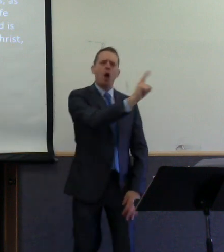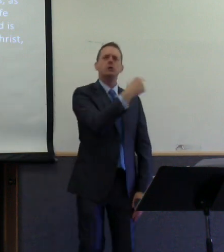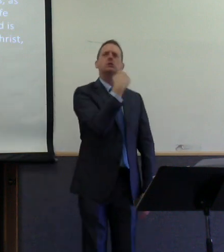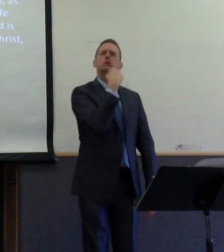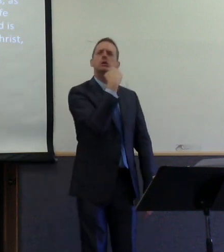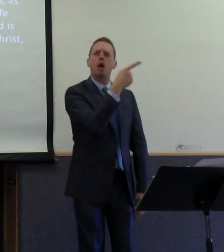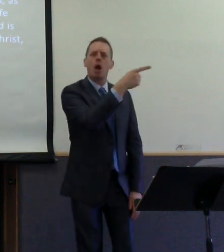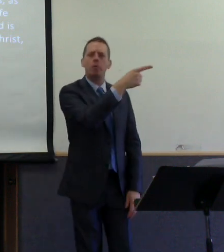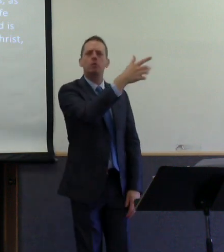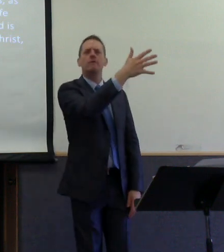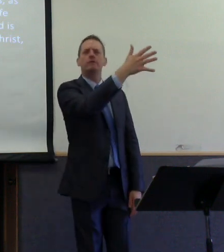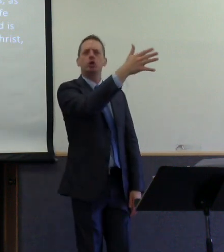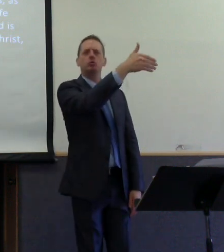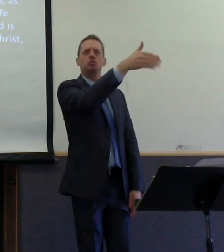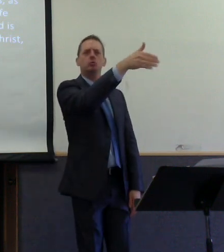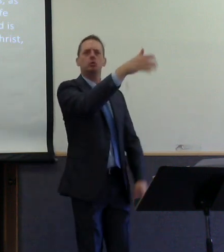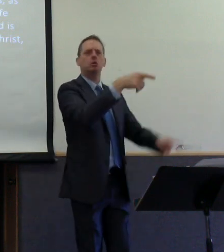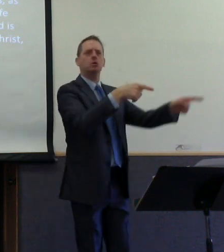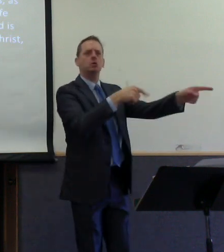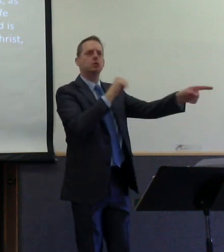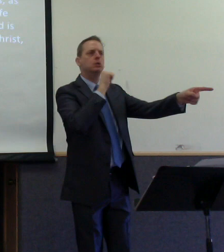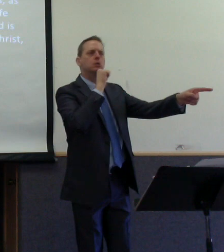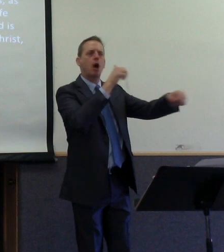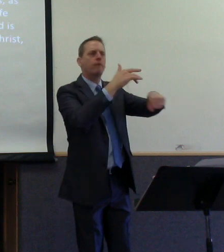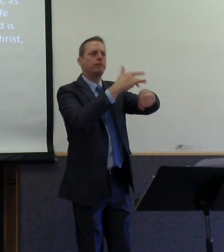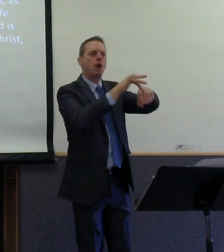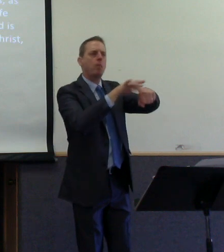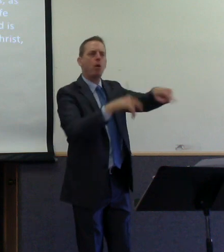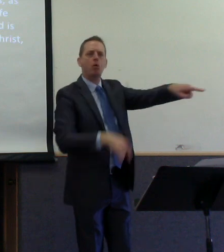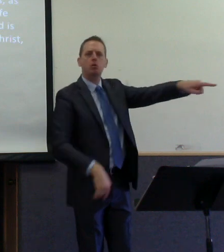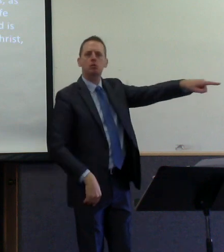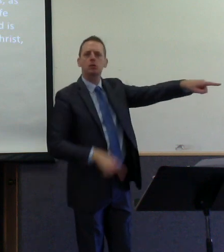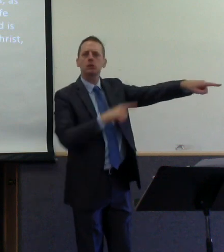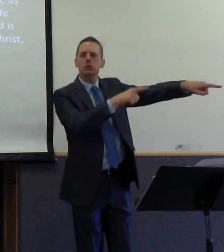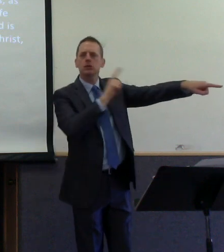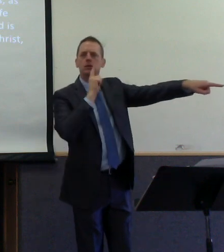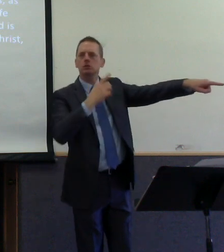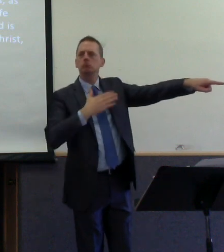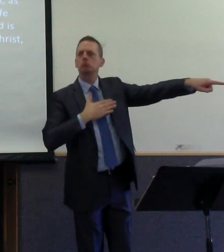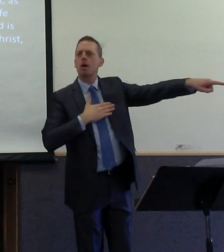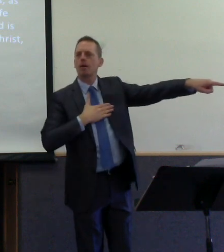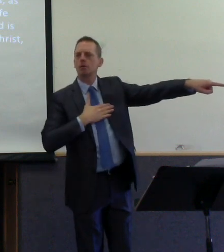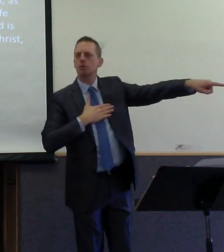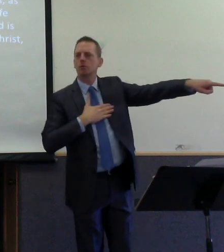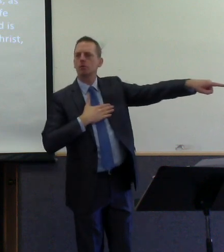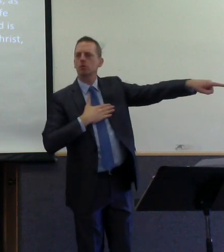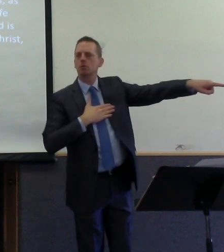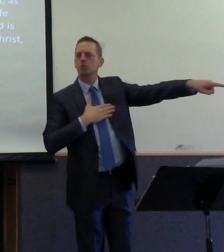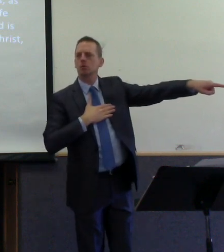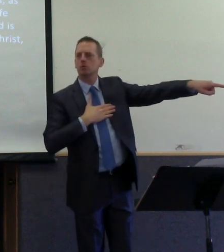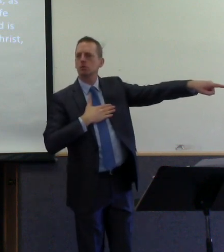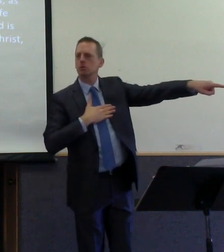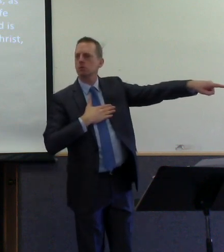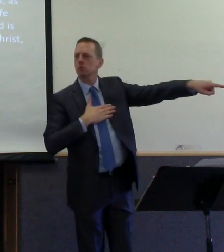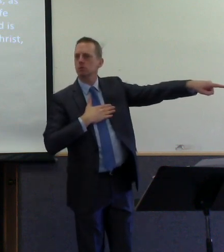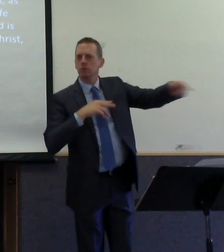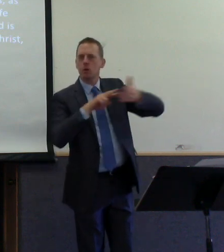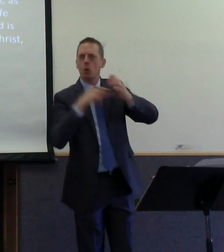The husband's responsible. It's the husband's responsibility. Go to the man and say, hey, leave